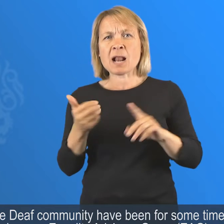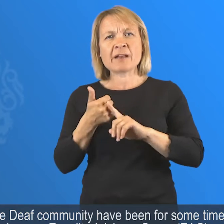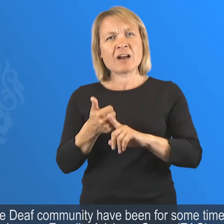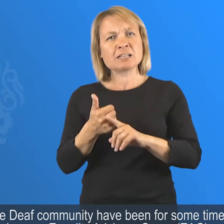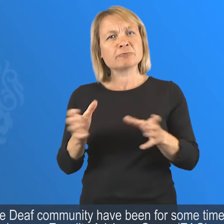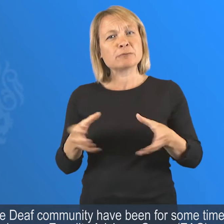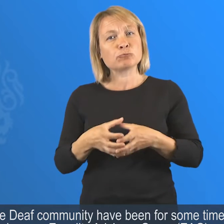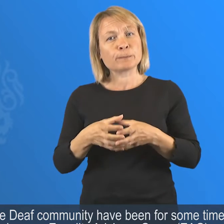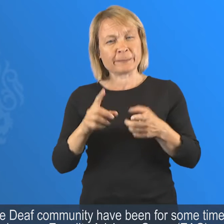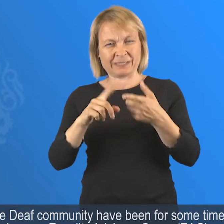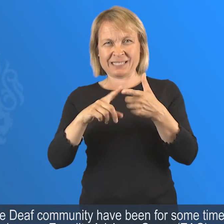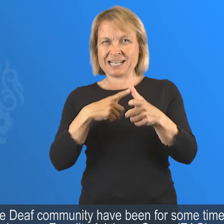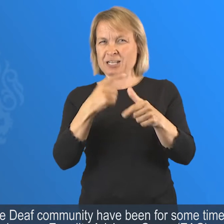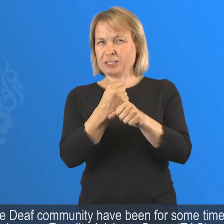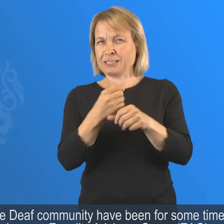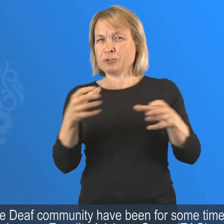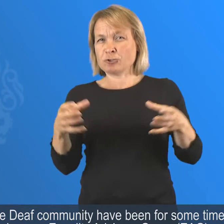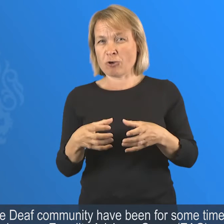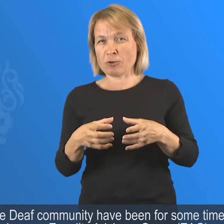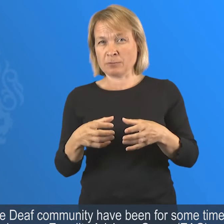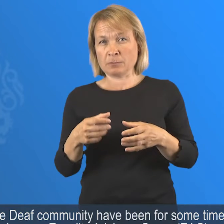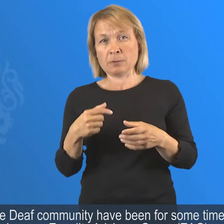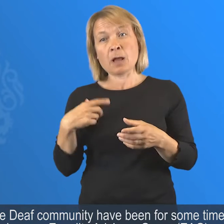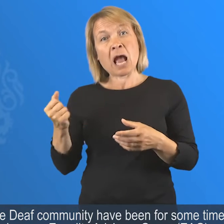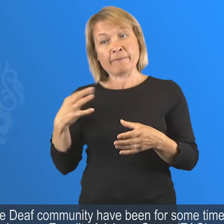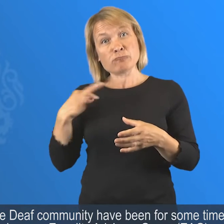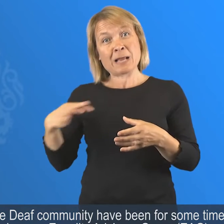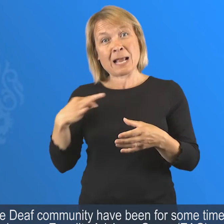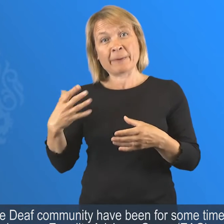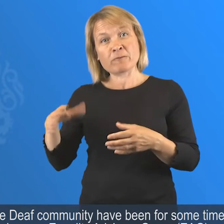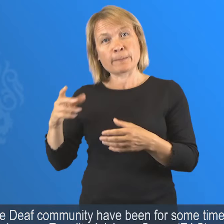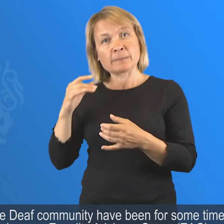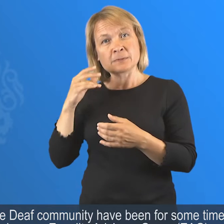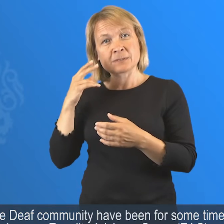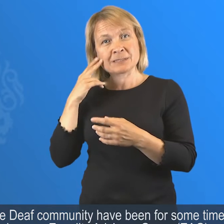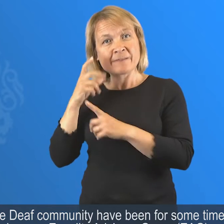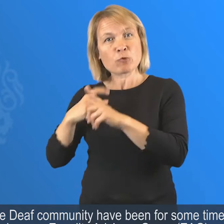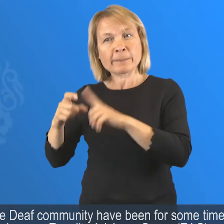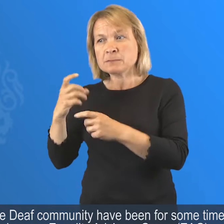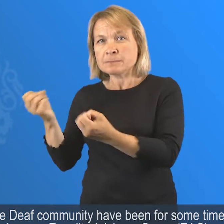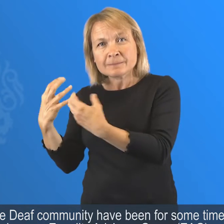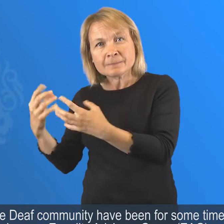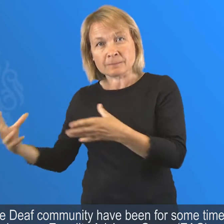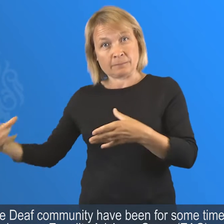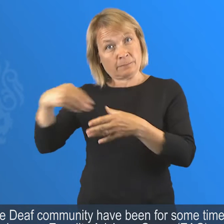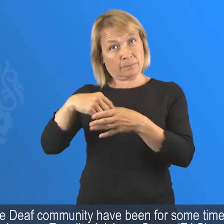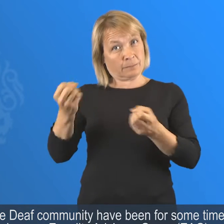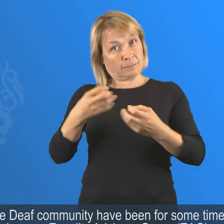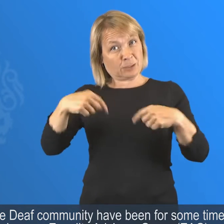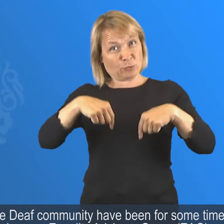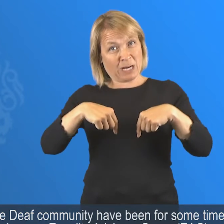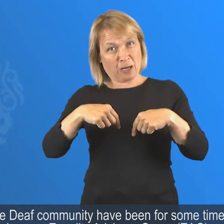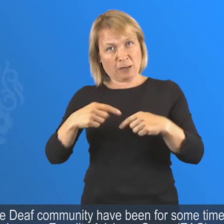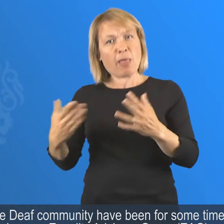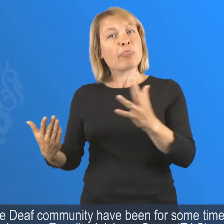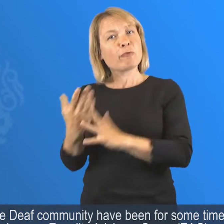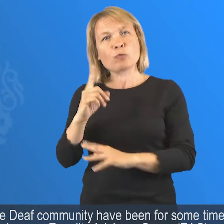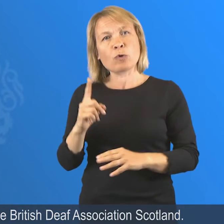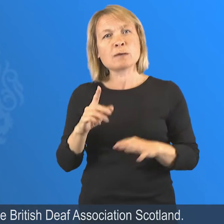The interests of the deaf community have been for some time now represented on our Equality Advisory Group,